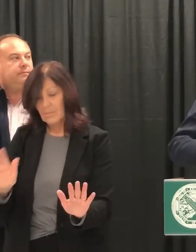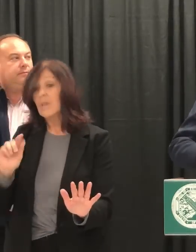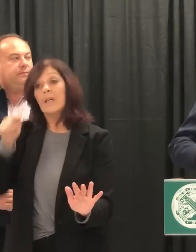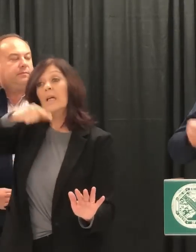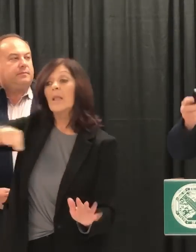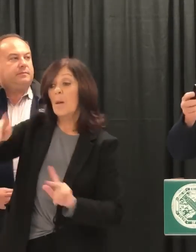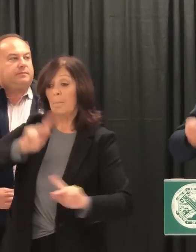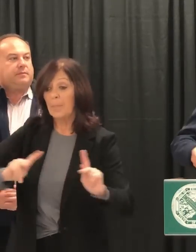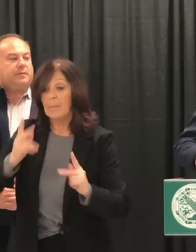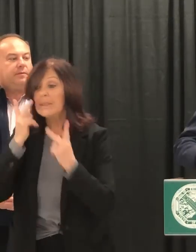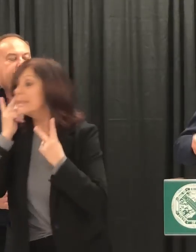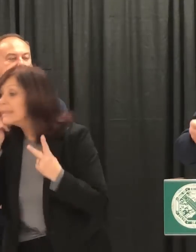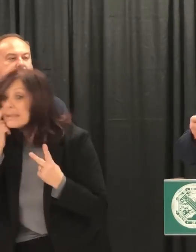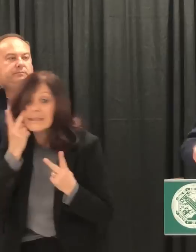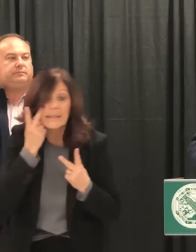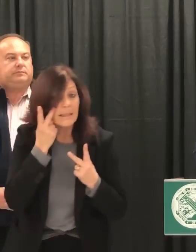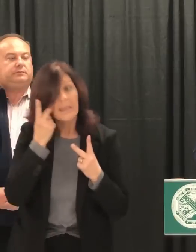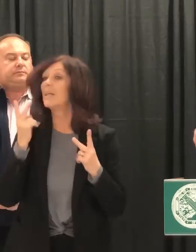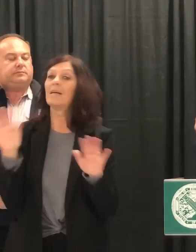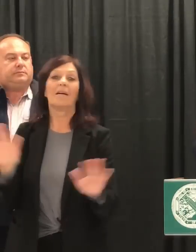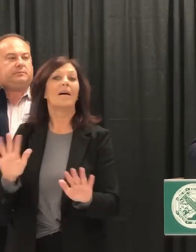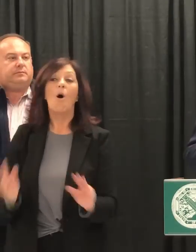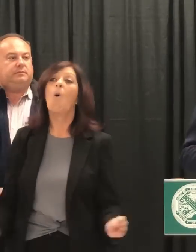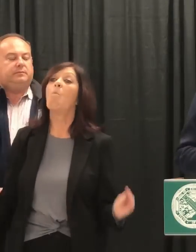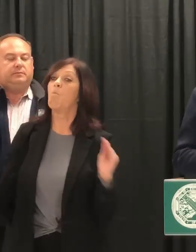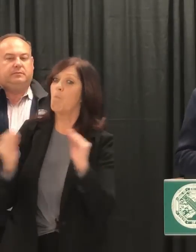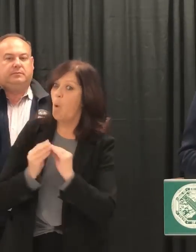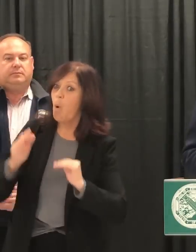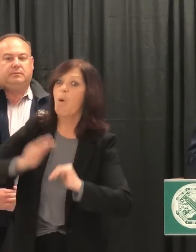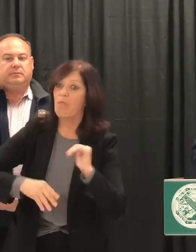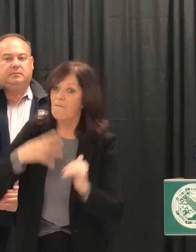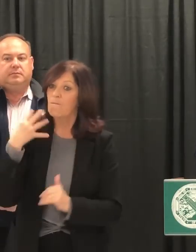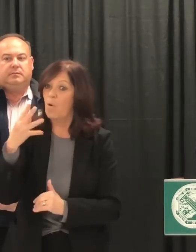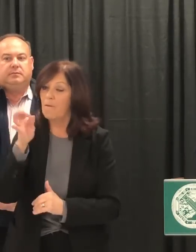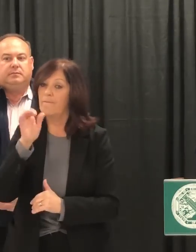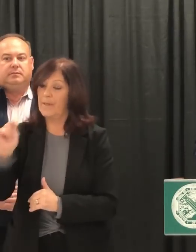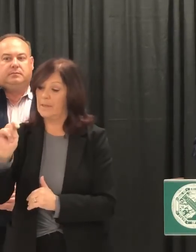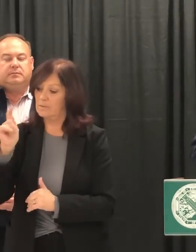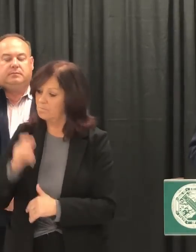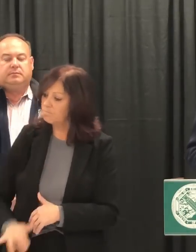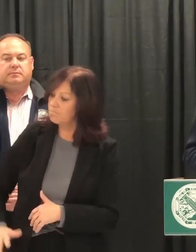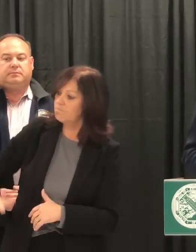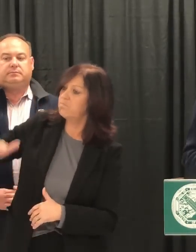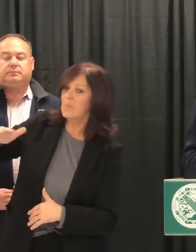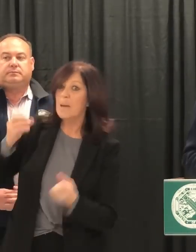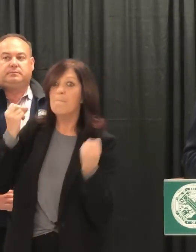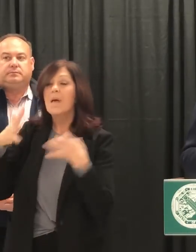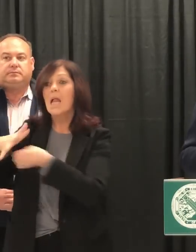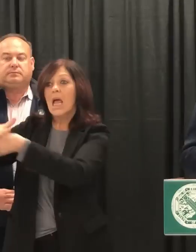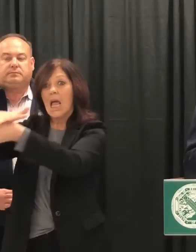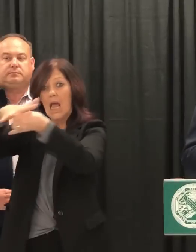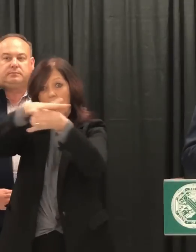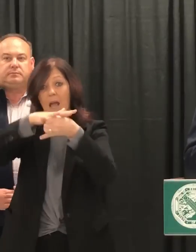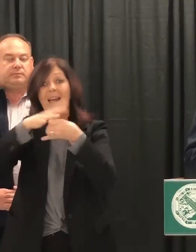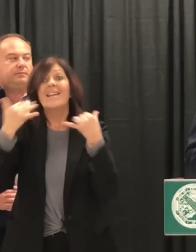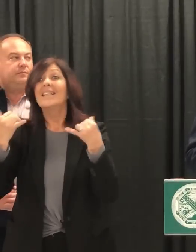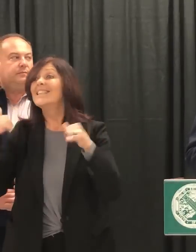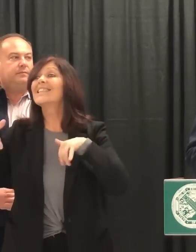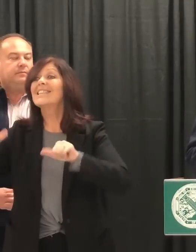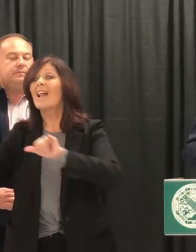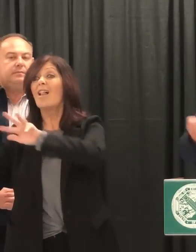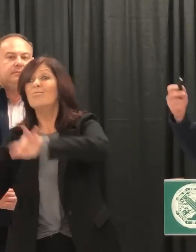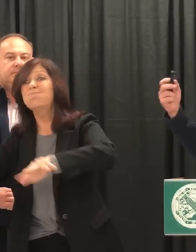on the ground and in the vehicles are saying there is more than 4 feet of snow in many of these parts, and it is still